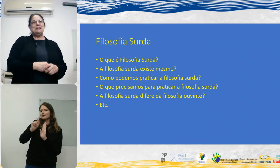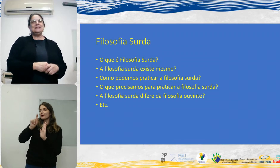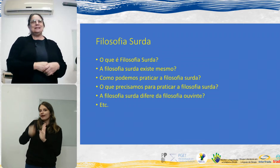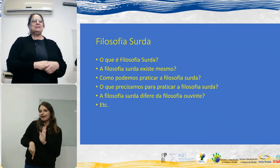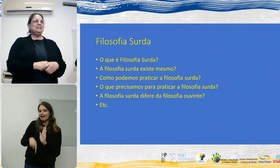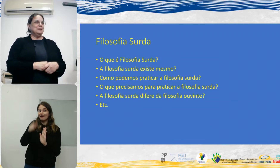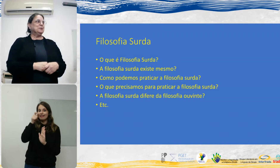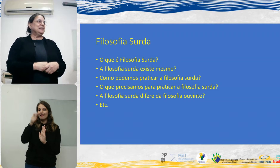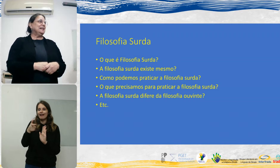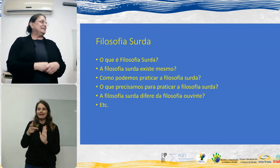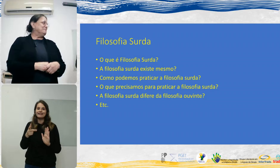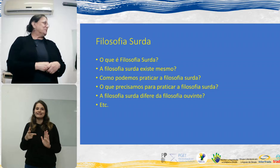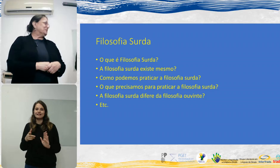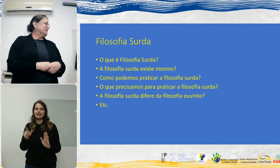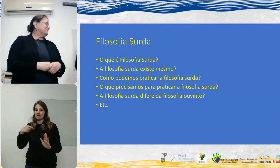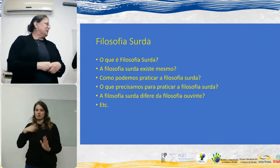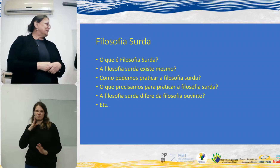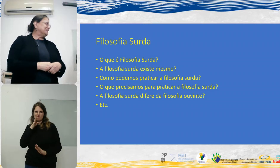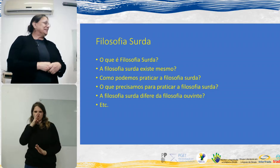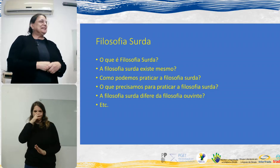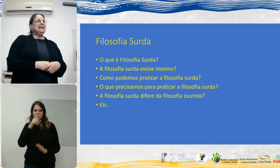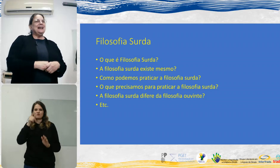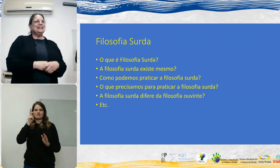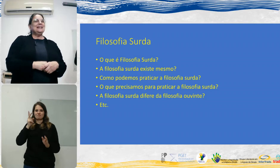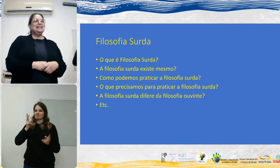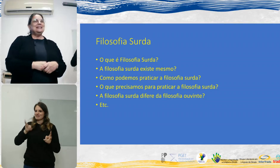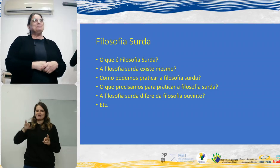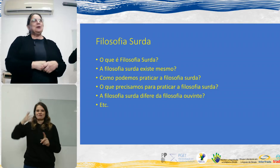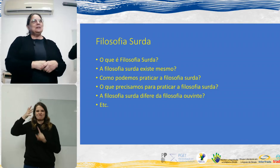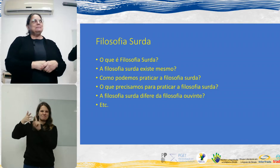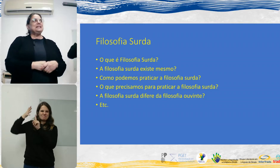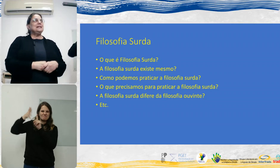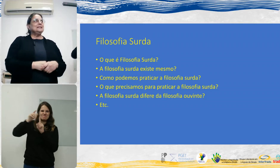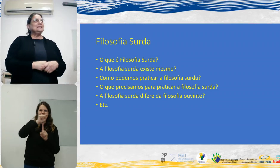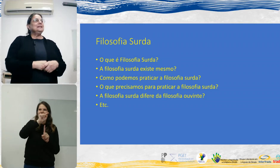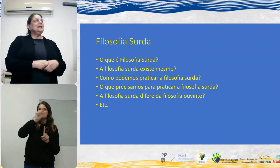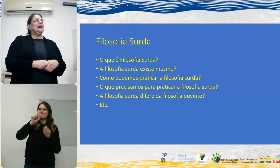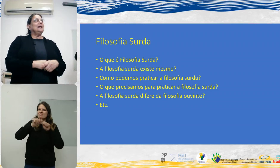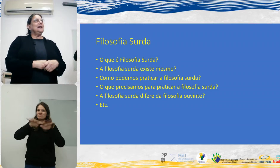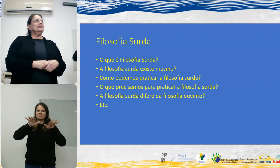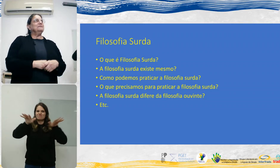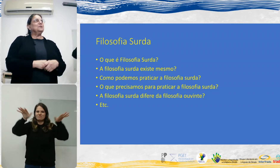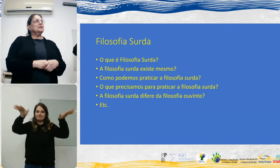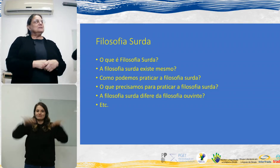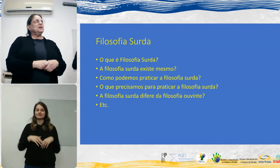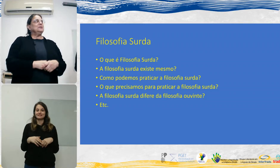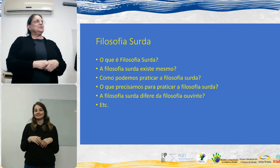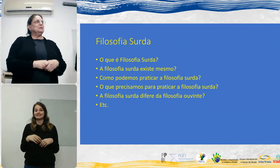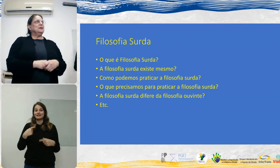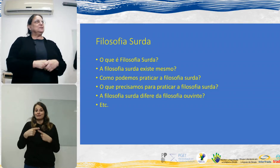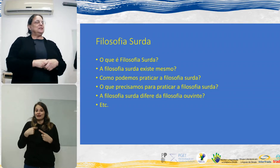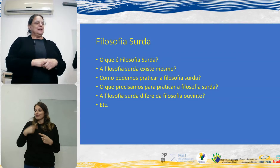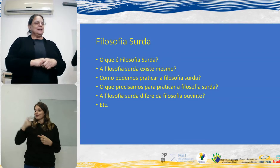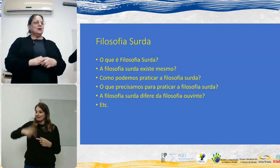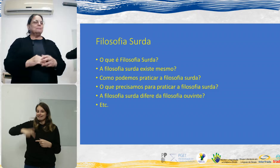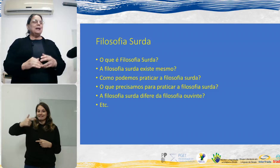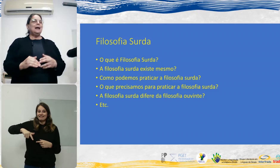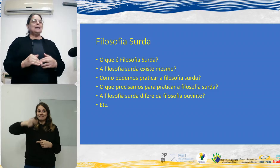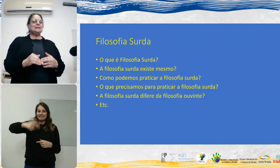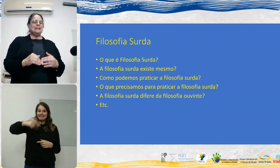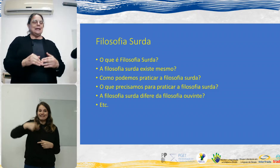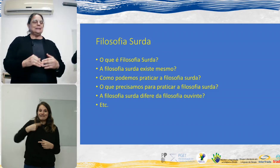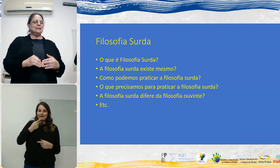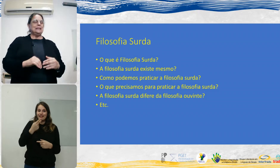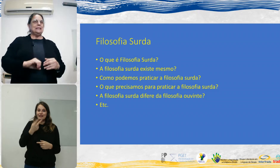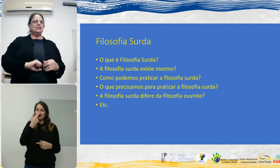partly because I'm stubborn and I keep talking about it. And I think partly because I have talked about it so much that I got